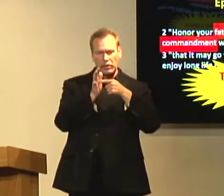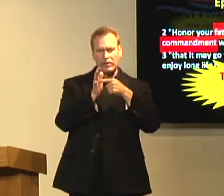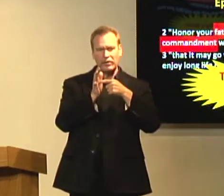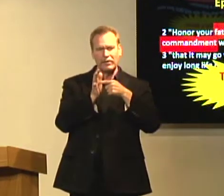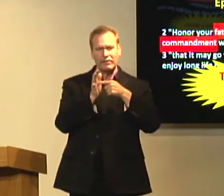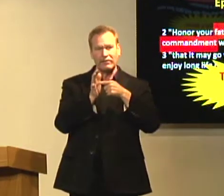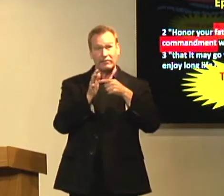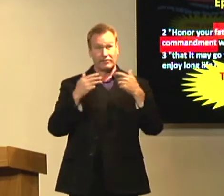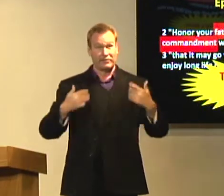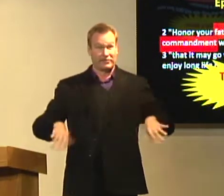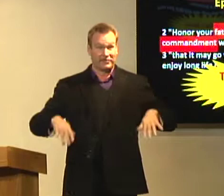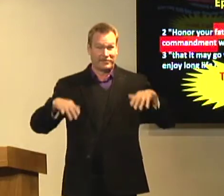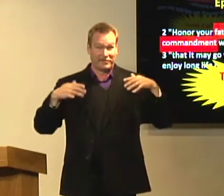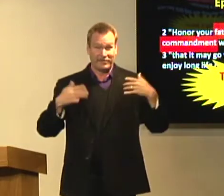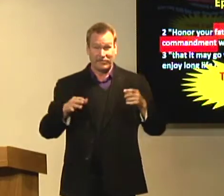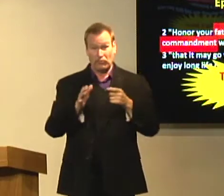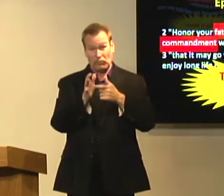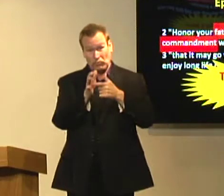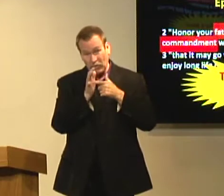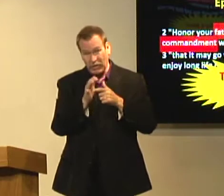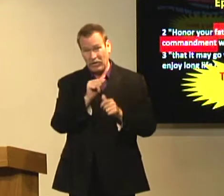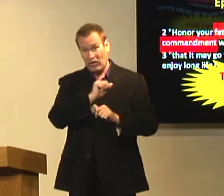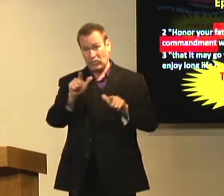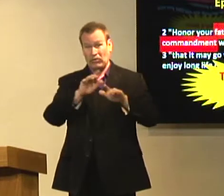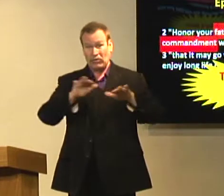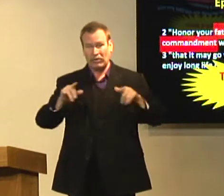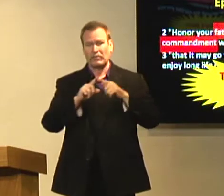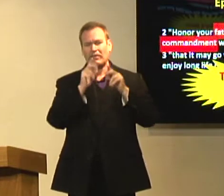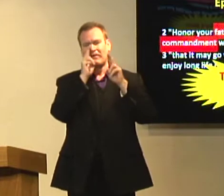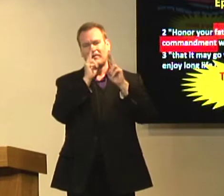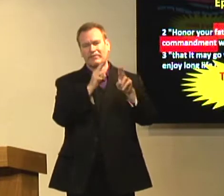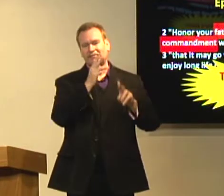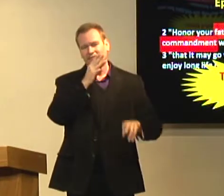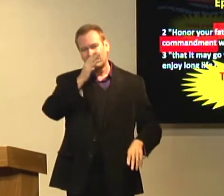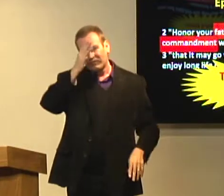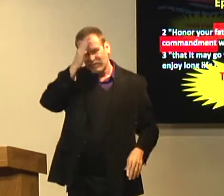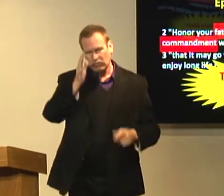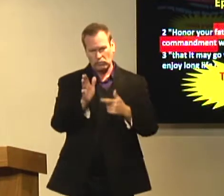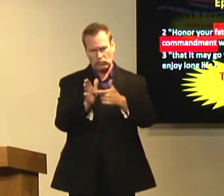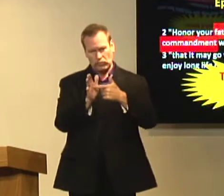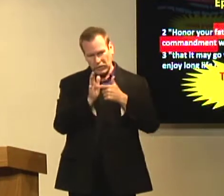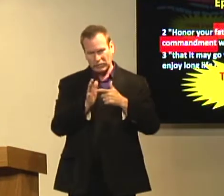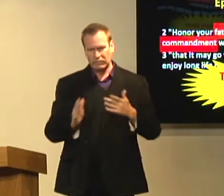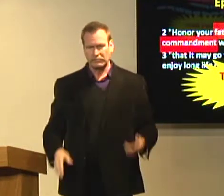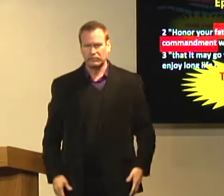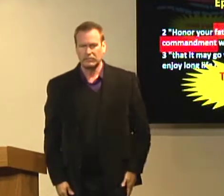This is a requirement for all people, for all children to honor their parents.